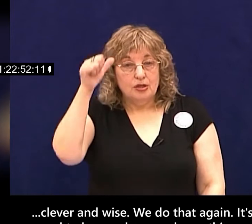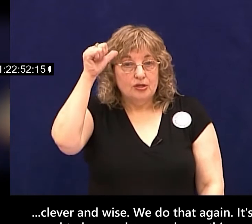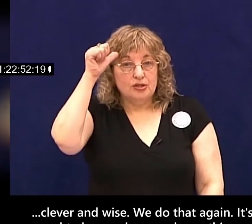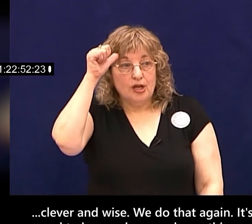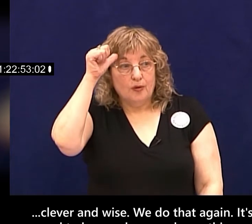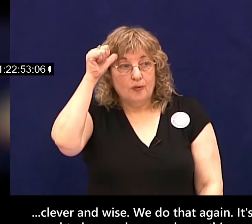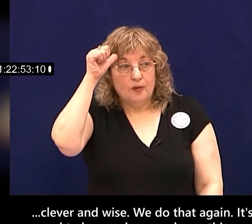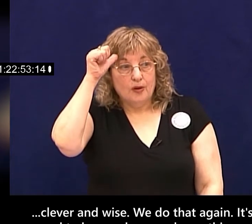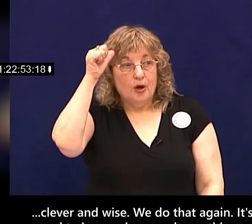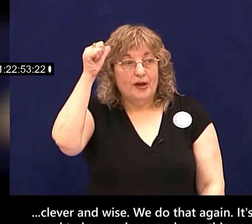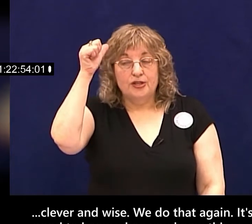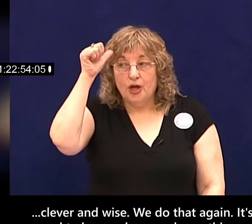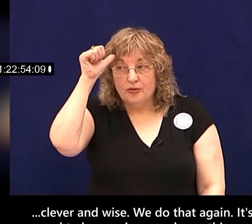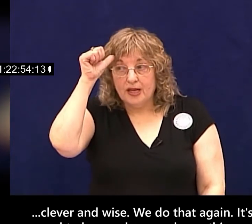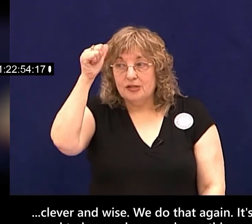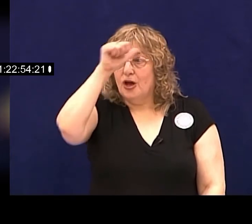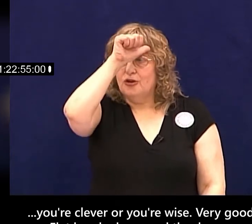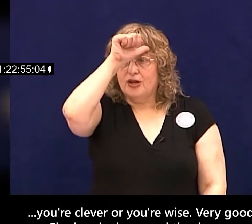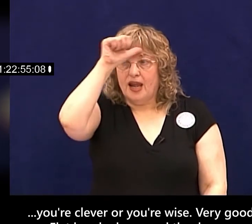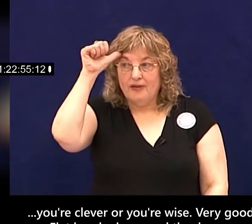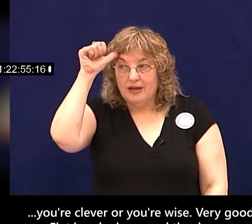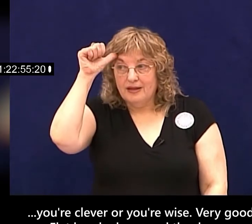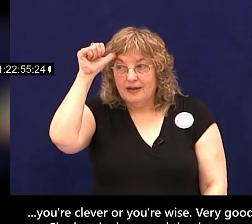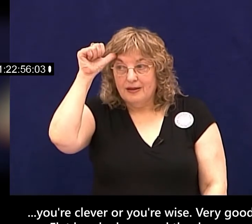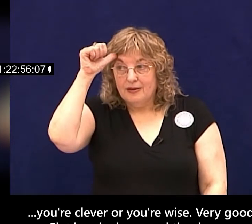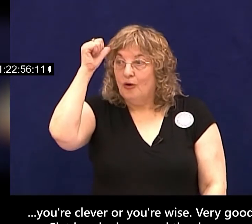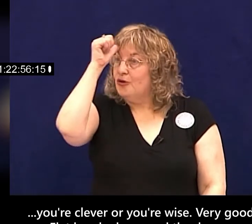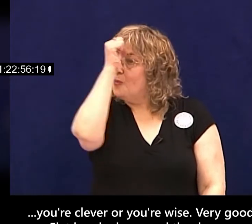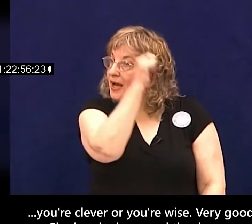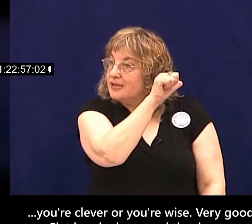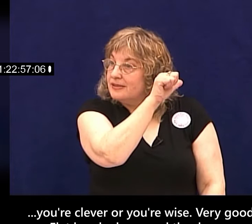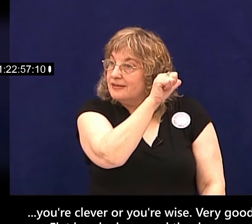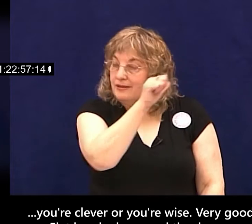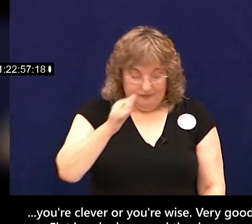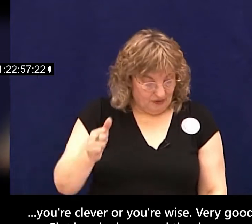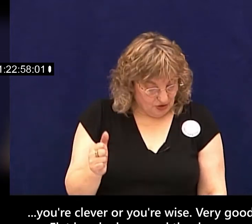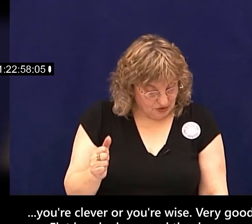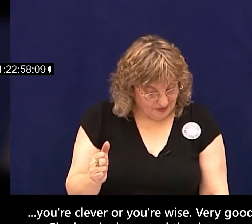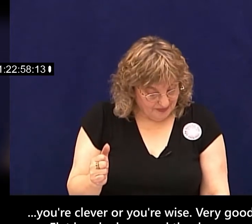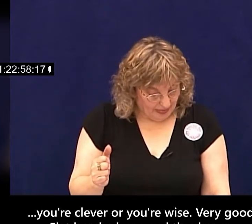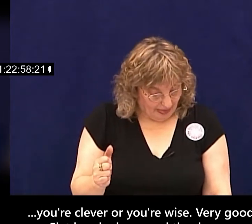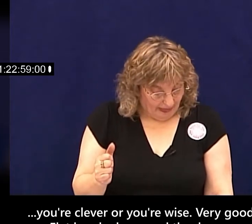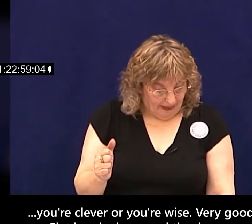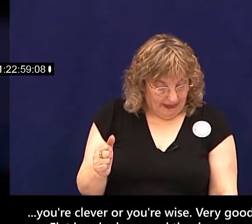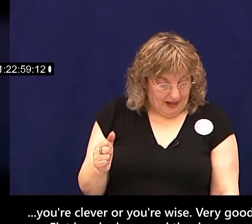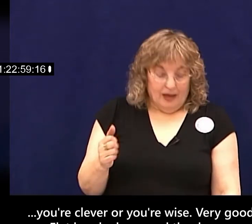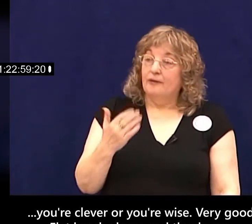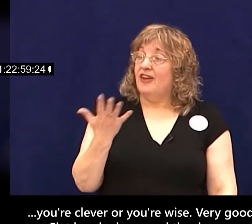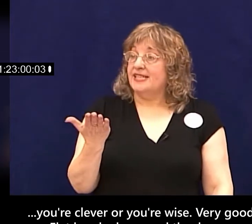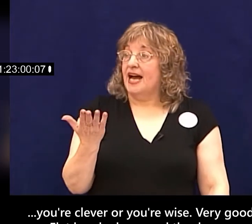to know. When you know things, you're clever or you're wise. Very good. Flat